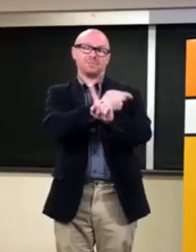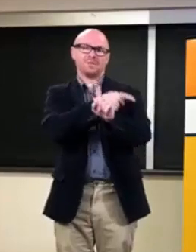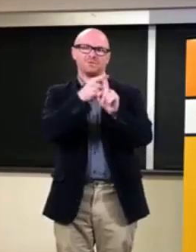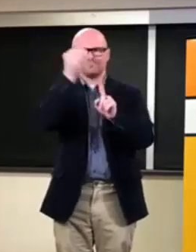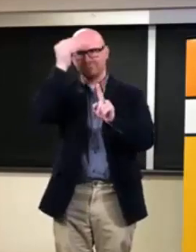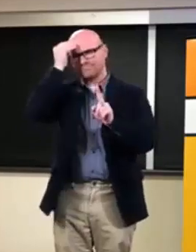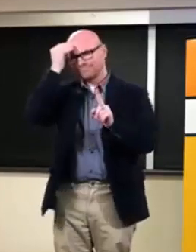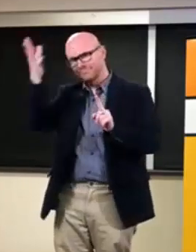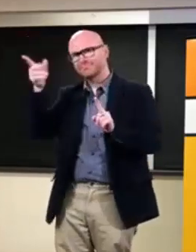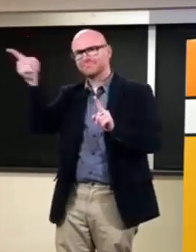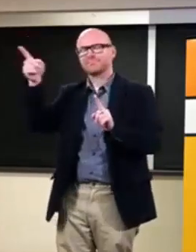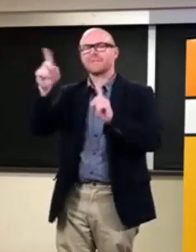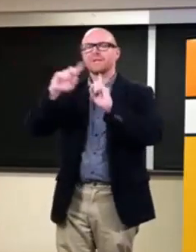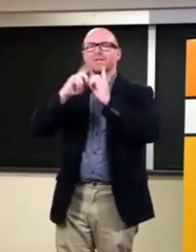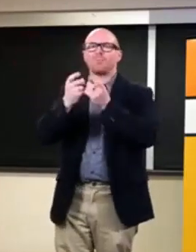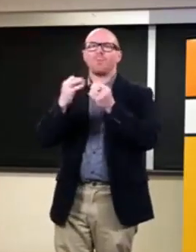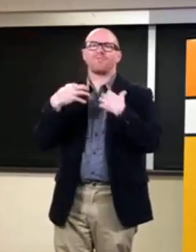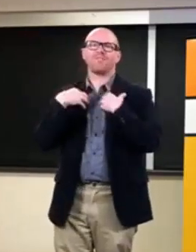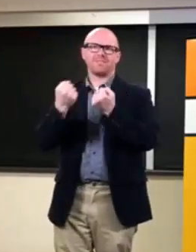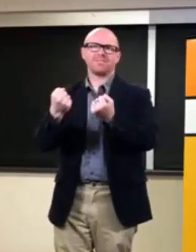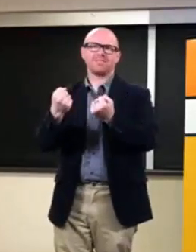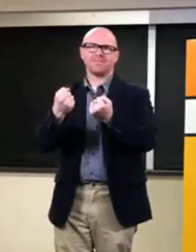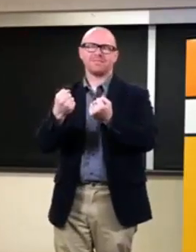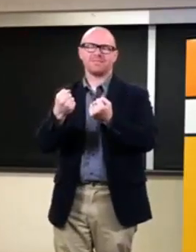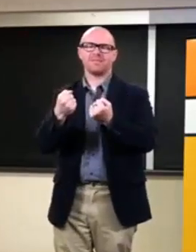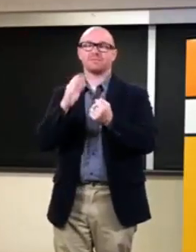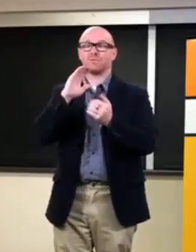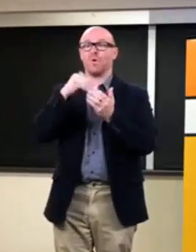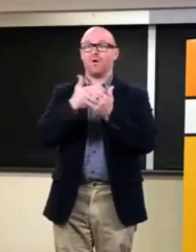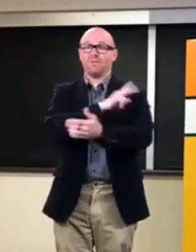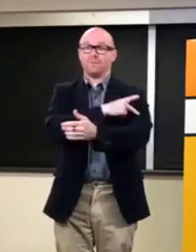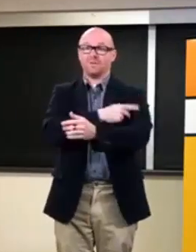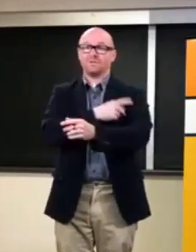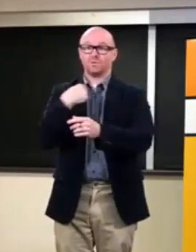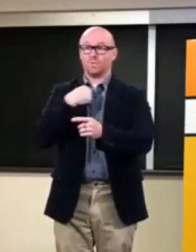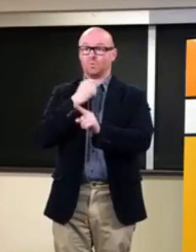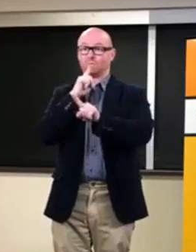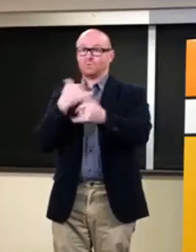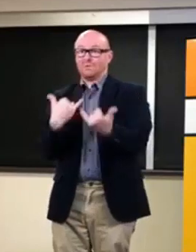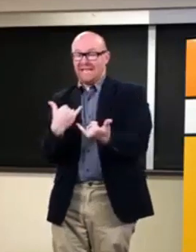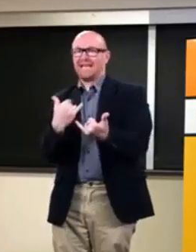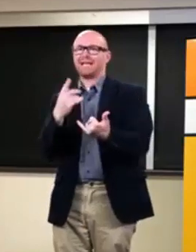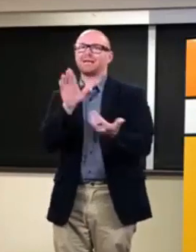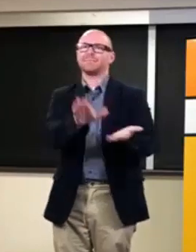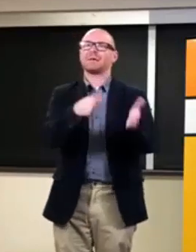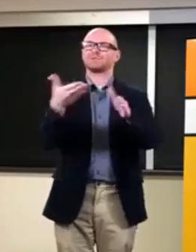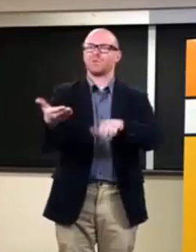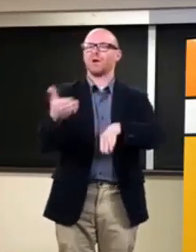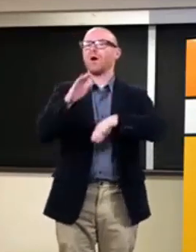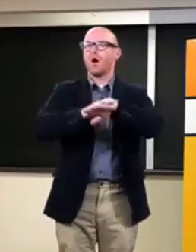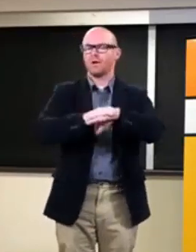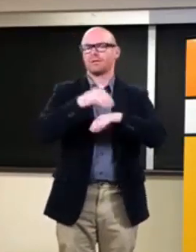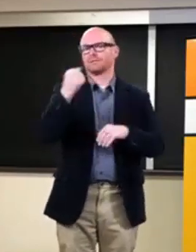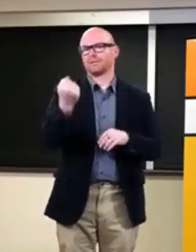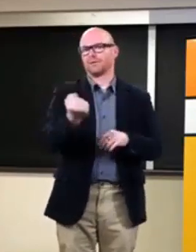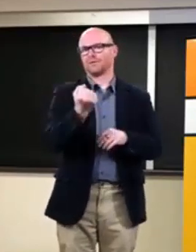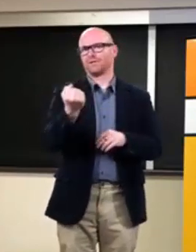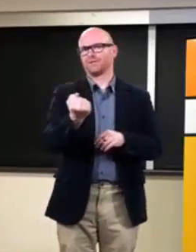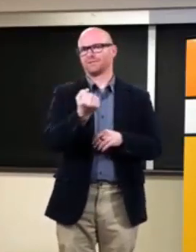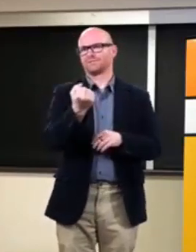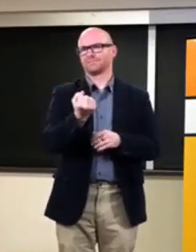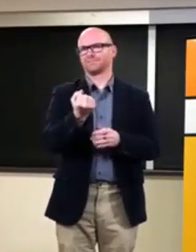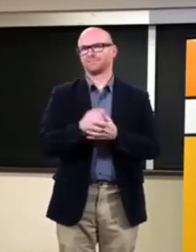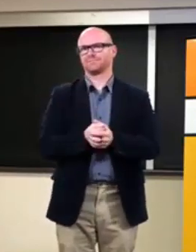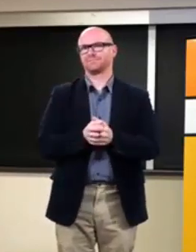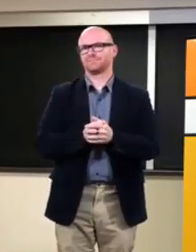notify the health jurisdiction or the Utah Department of Health of the death. All of the patients we're reporting today did pass away on Saturday.